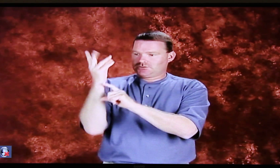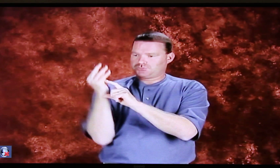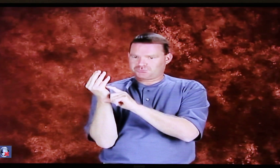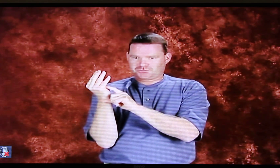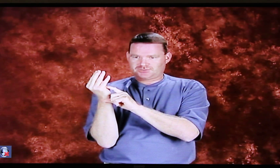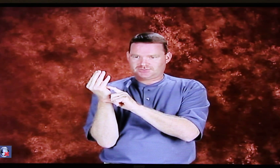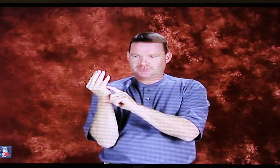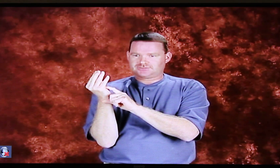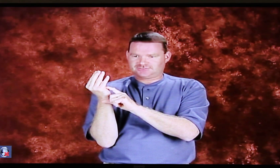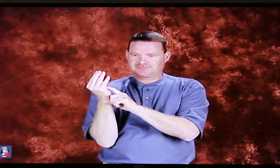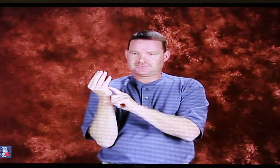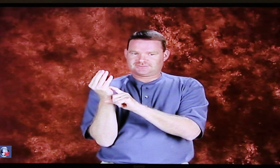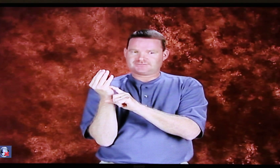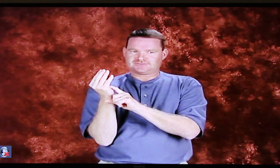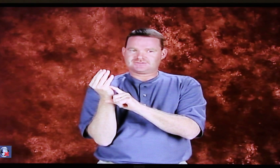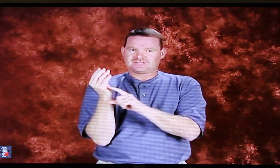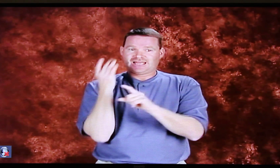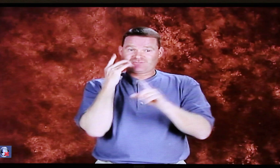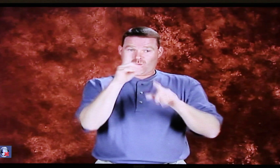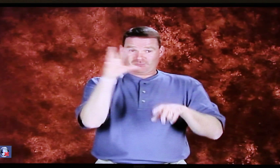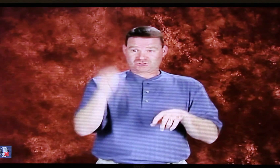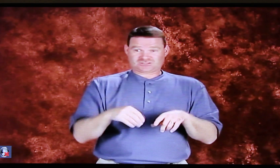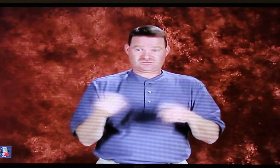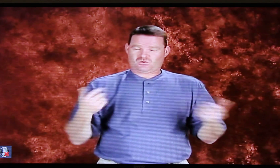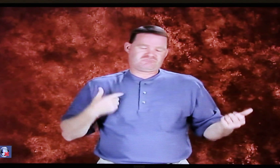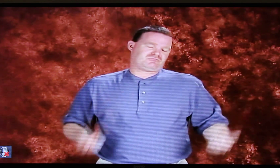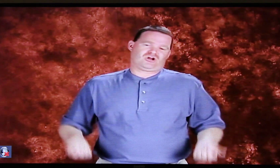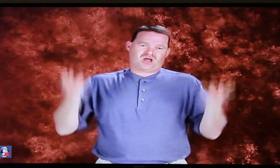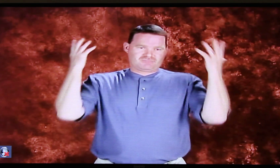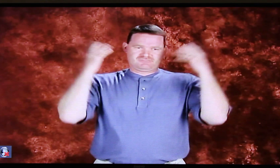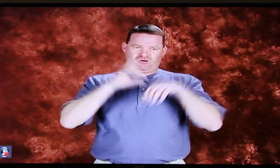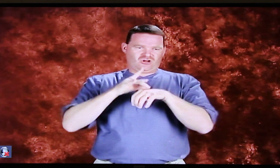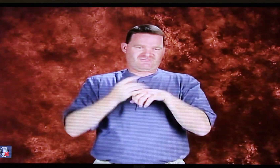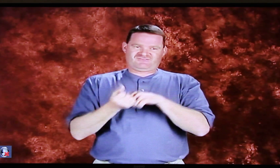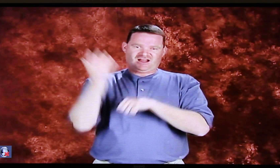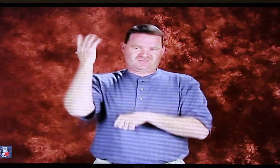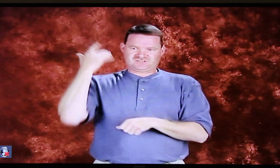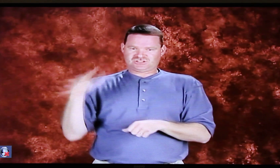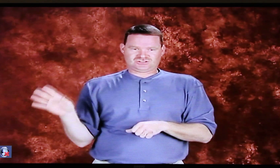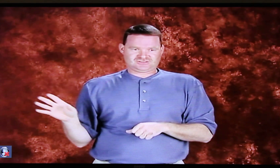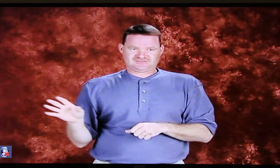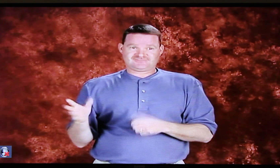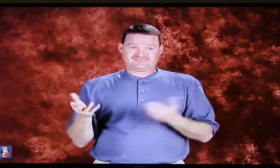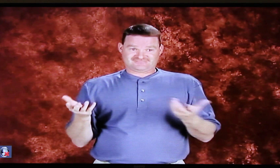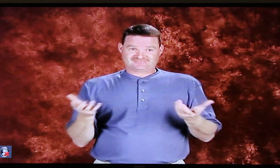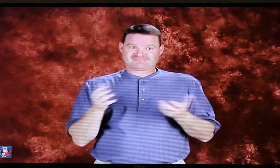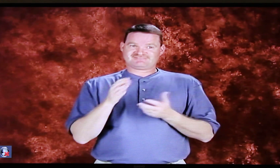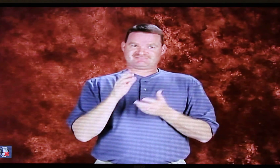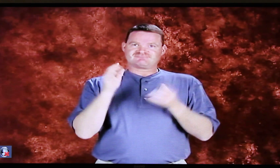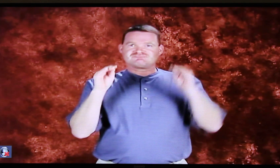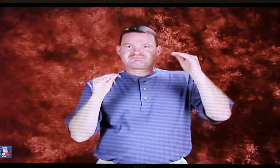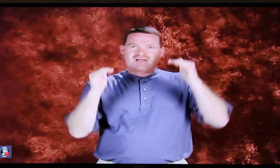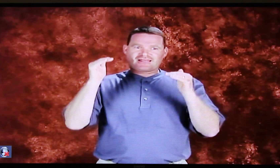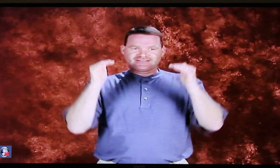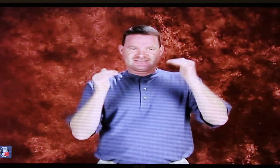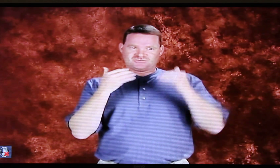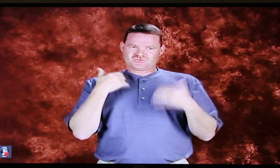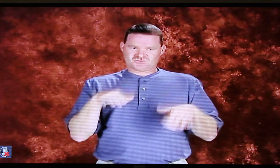The less oxygen you have, the less flammable it is. If it's 100% oxygen, then it would just burn completely up. So it's a